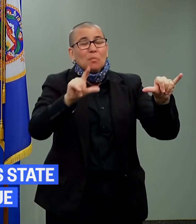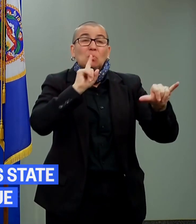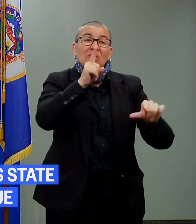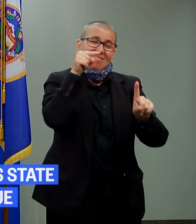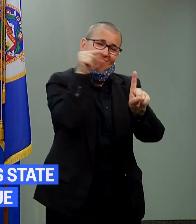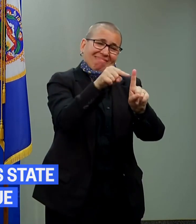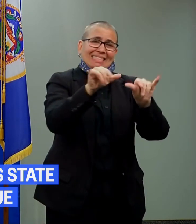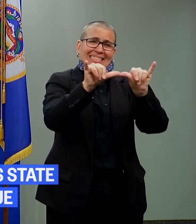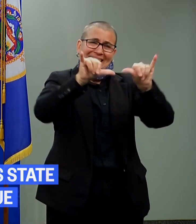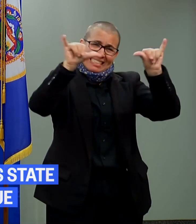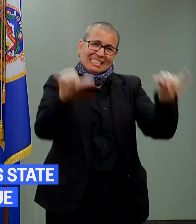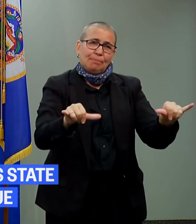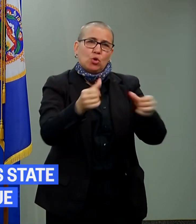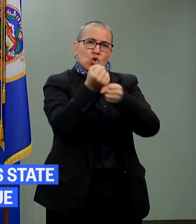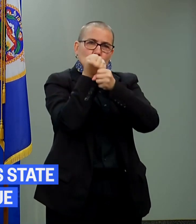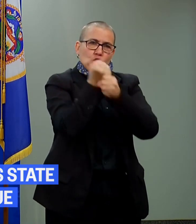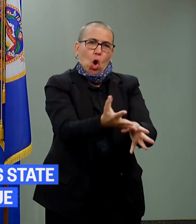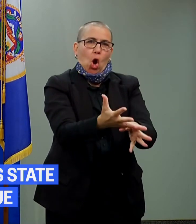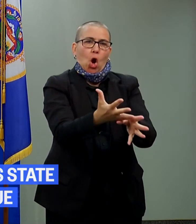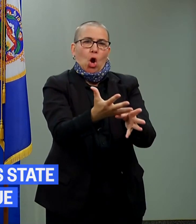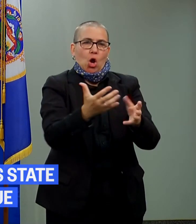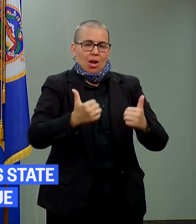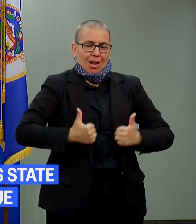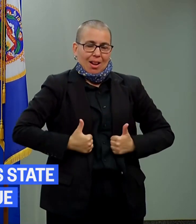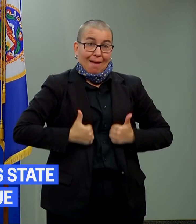George Floyd's is so wrongfully taken.